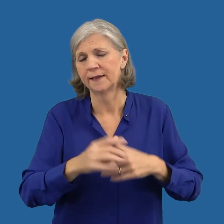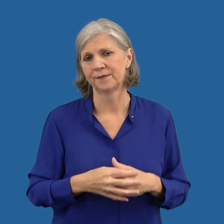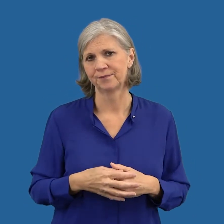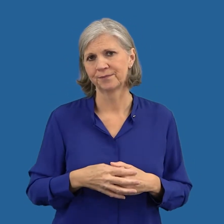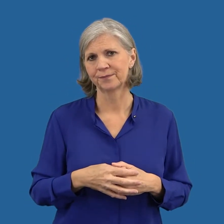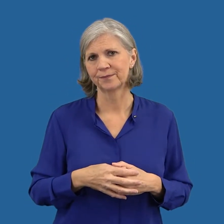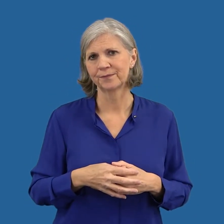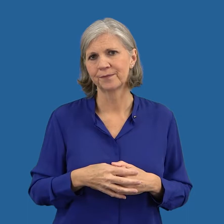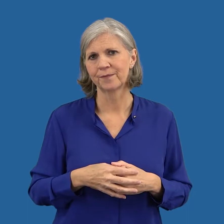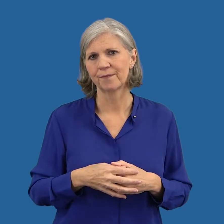Symptoms can include